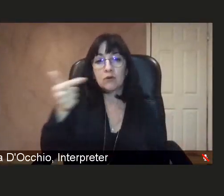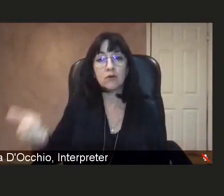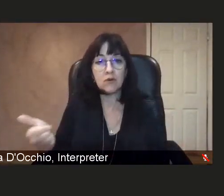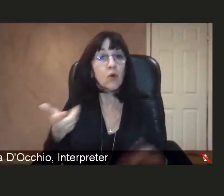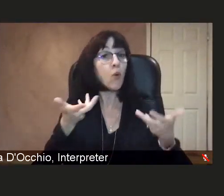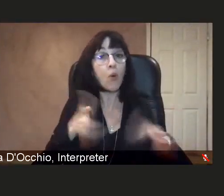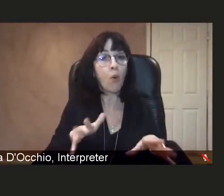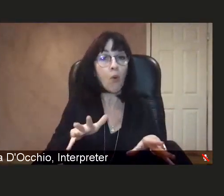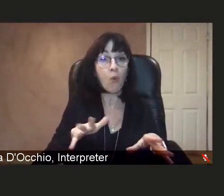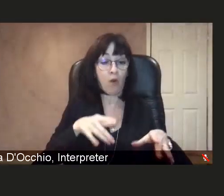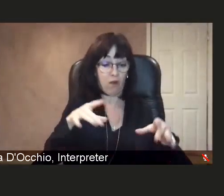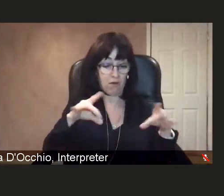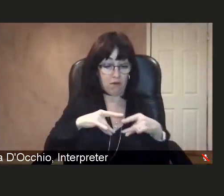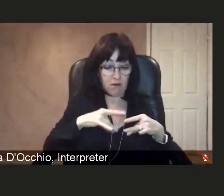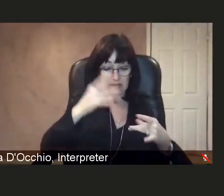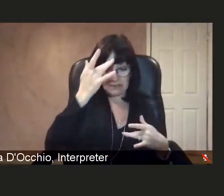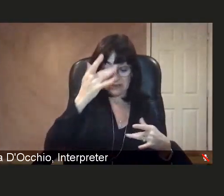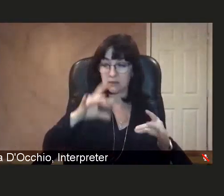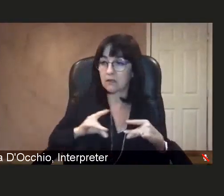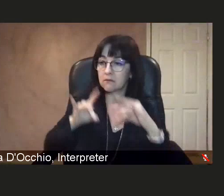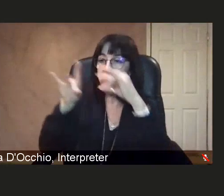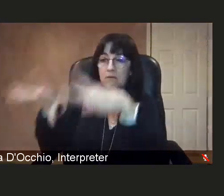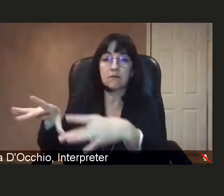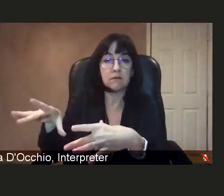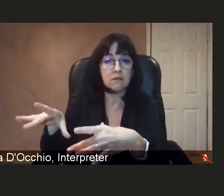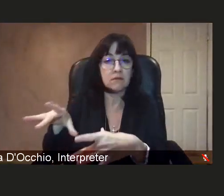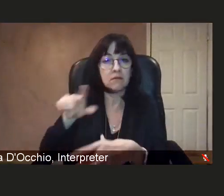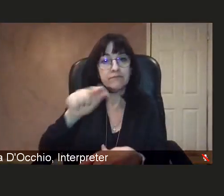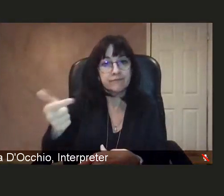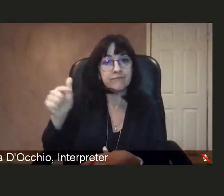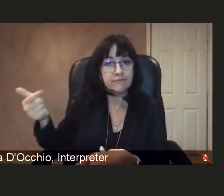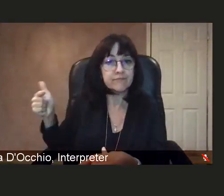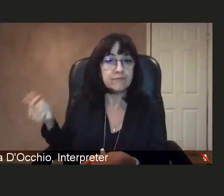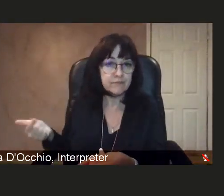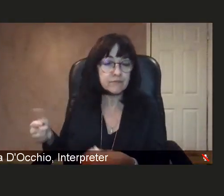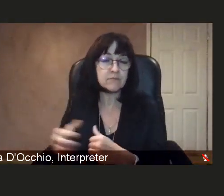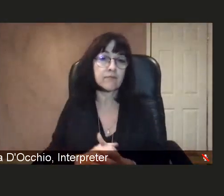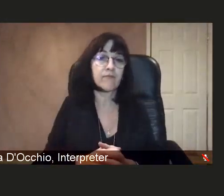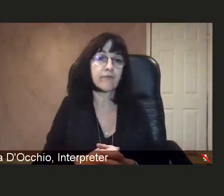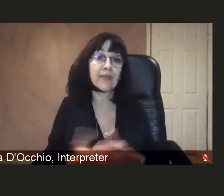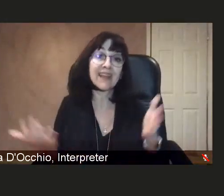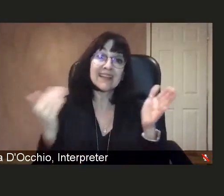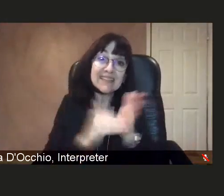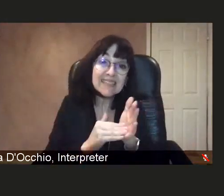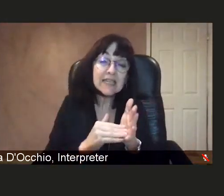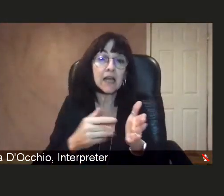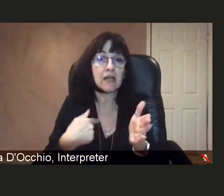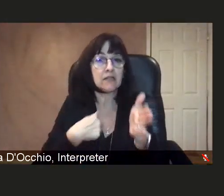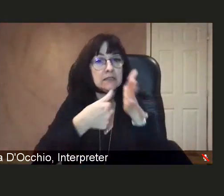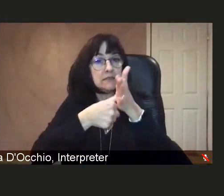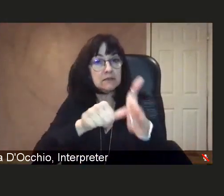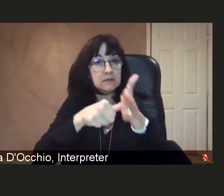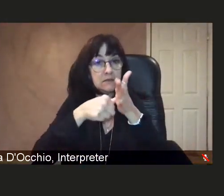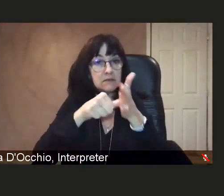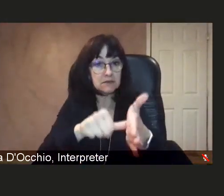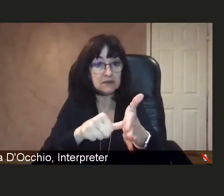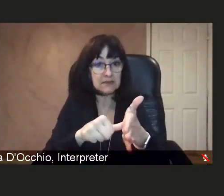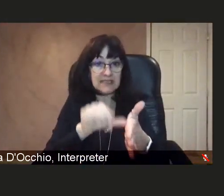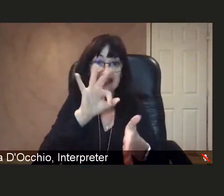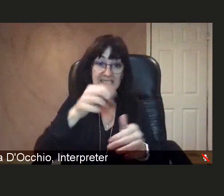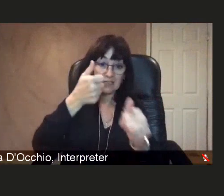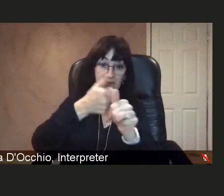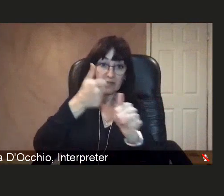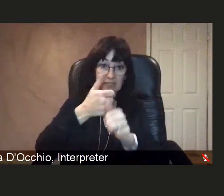ill. Again, I can't stress this enough. If you do feel that you need medical attention, please